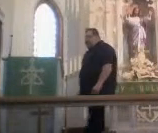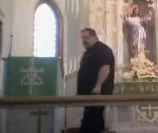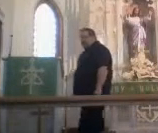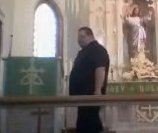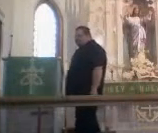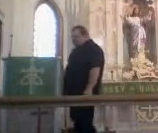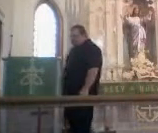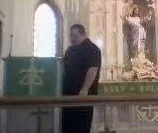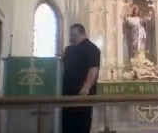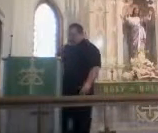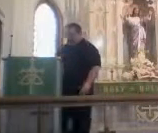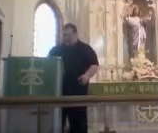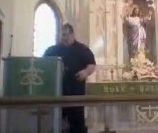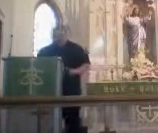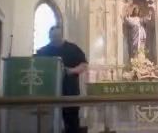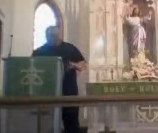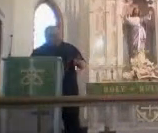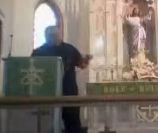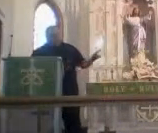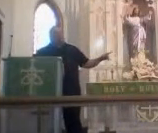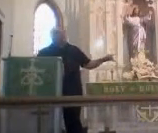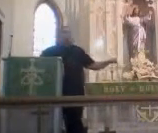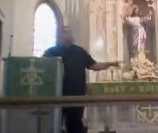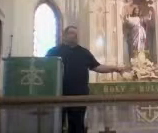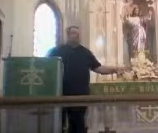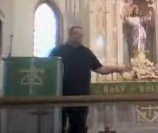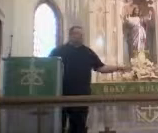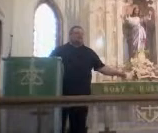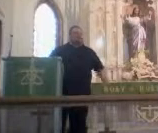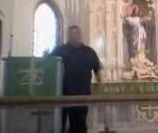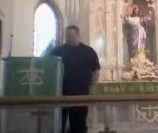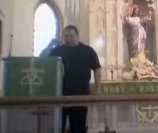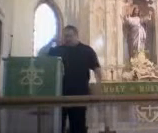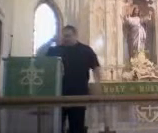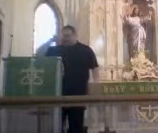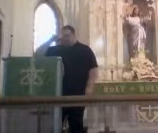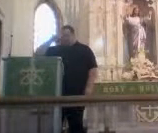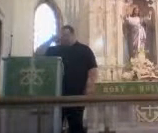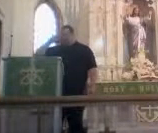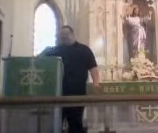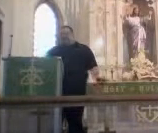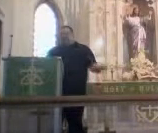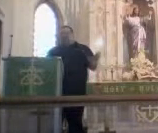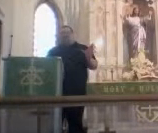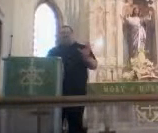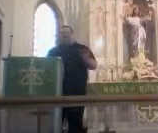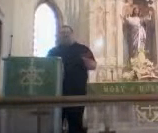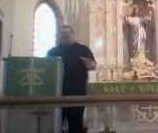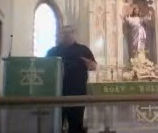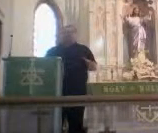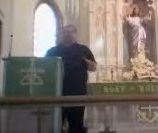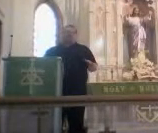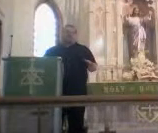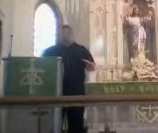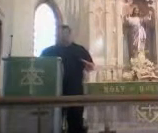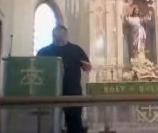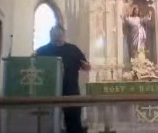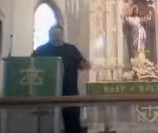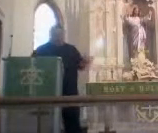in response, God came to him in the form of an angel and gave him food. God wasn't finished with Elijah yet. And he